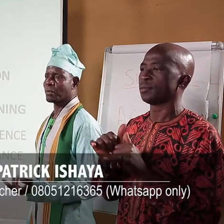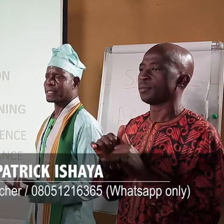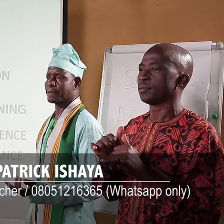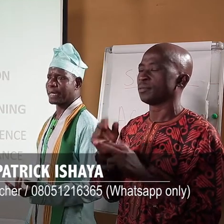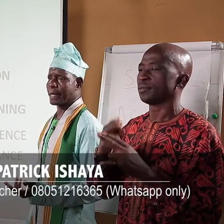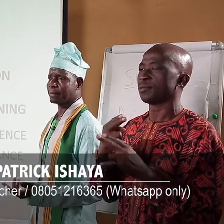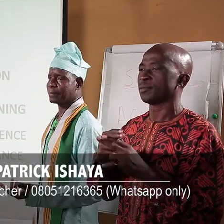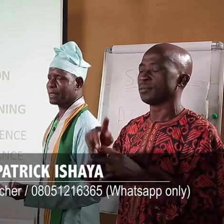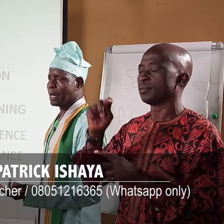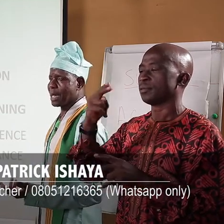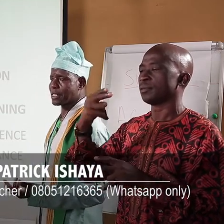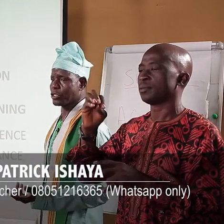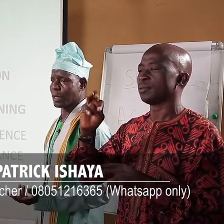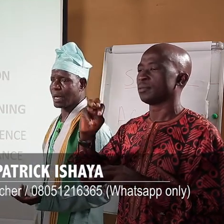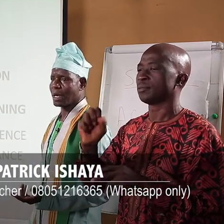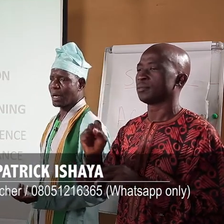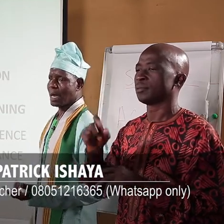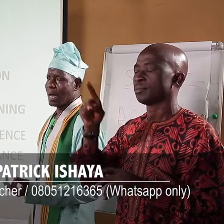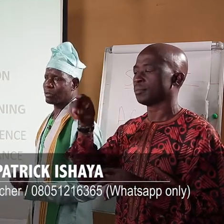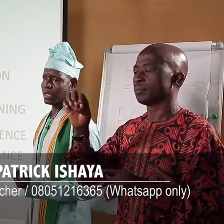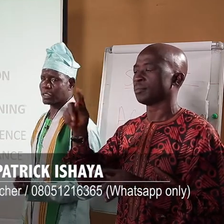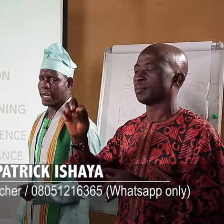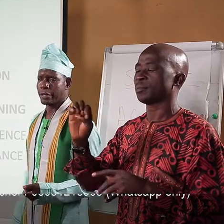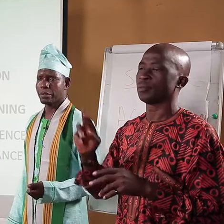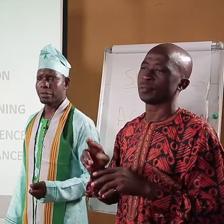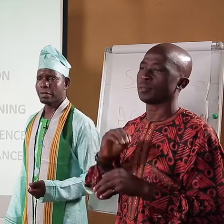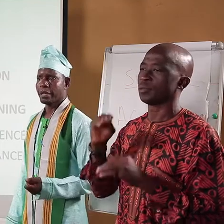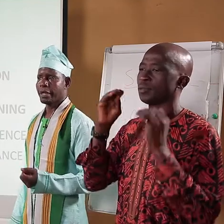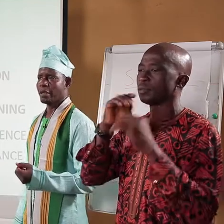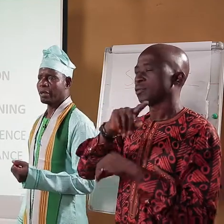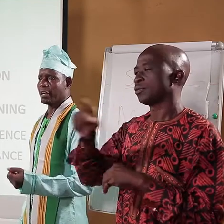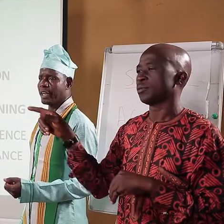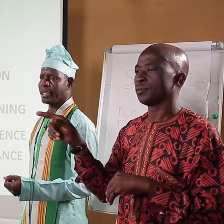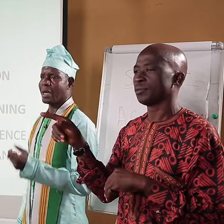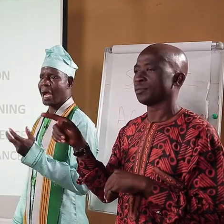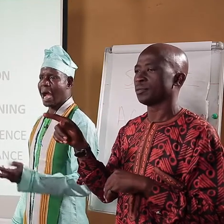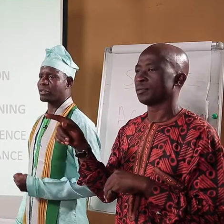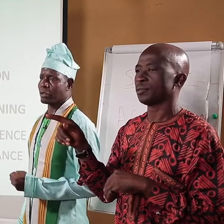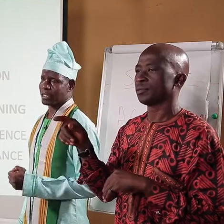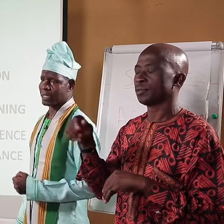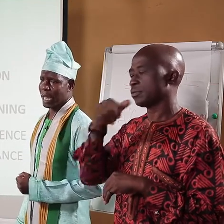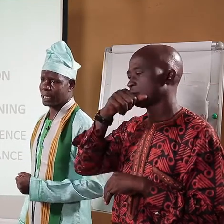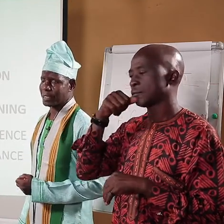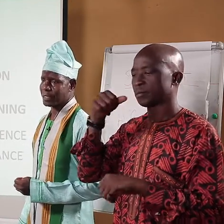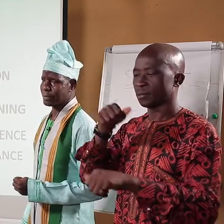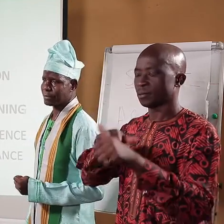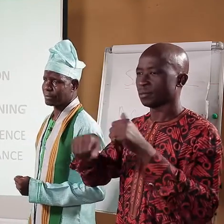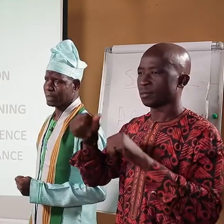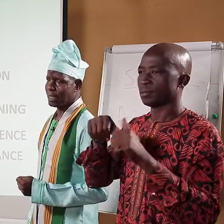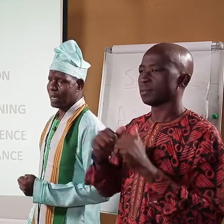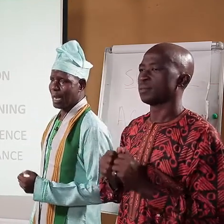remain Thomas Peter. As usual, I'm going to take you in agricultural